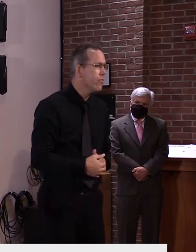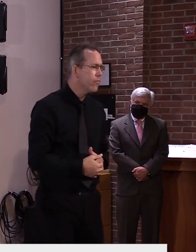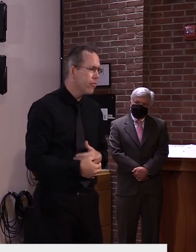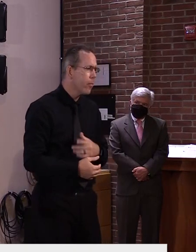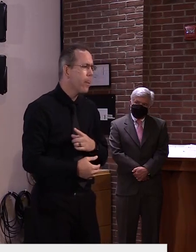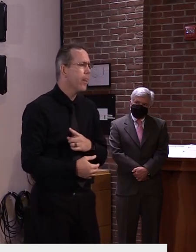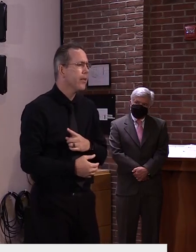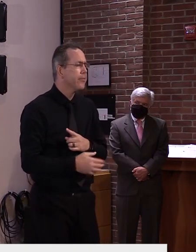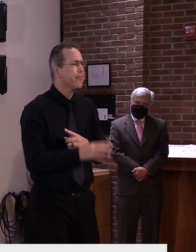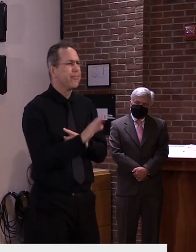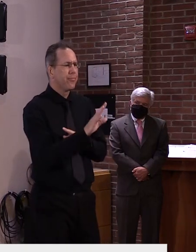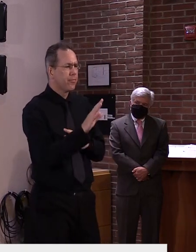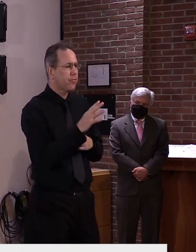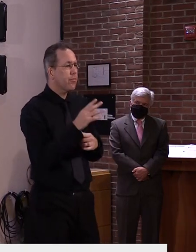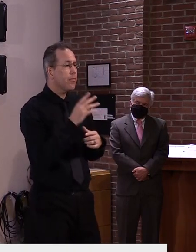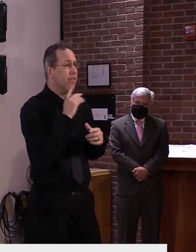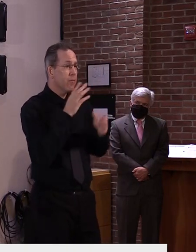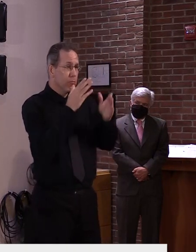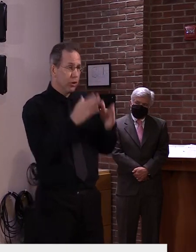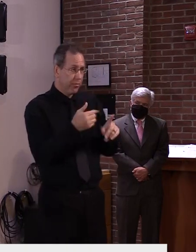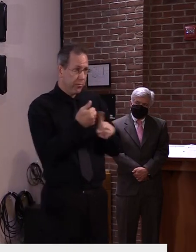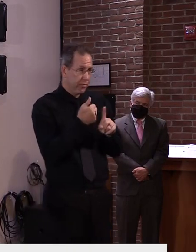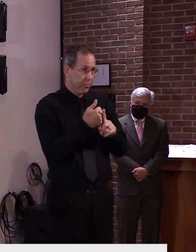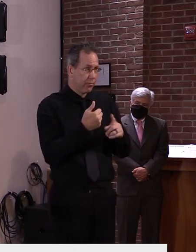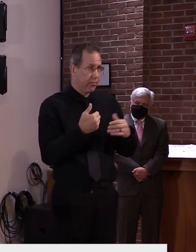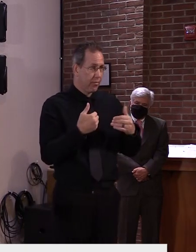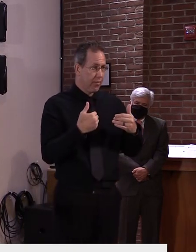has COVID to have a false negative PCR?